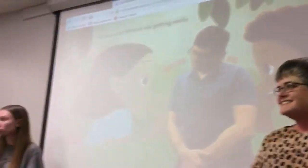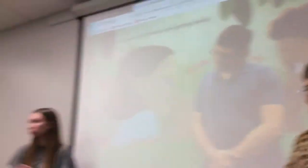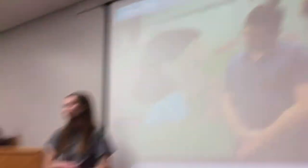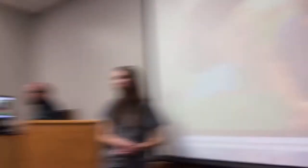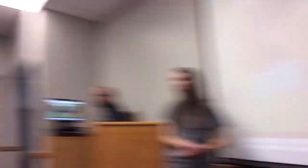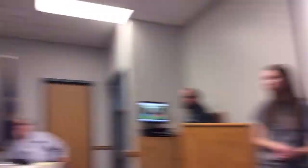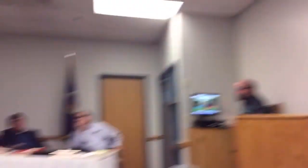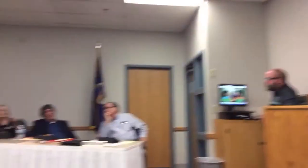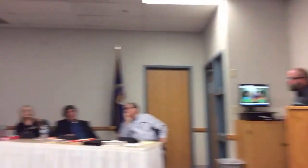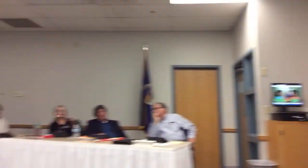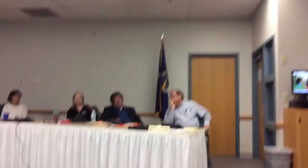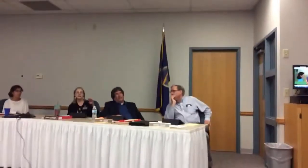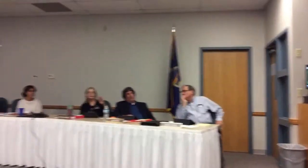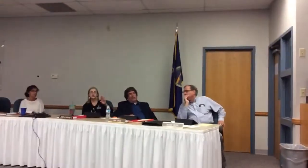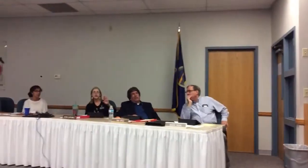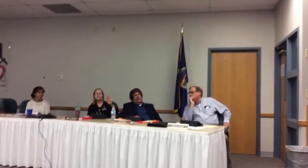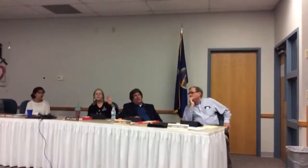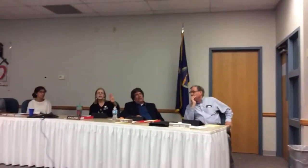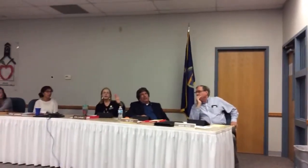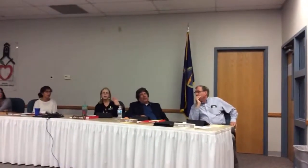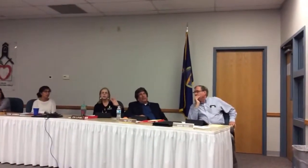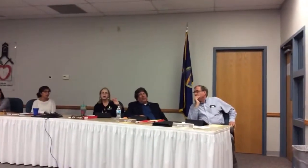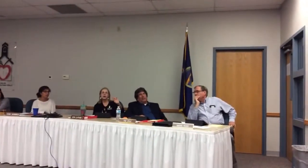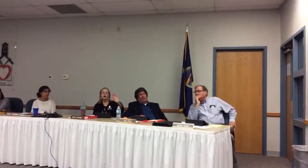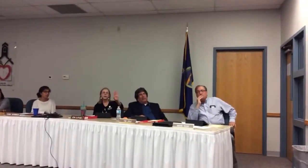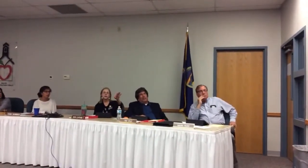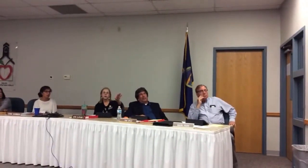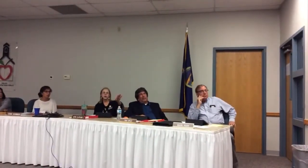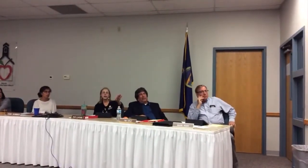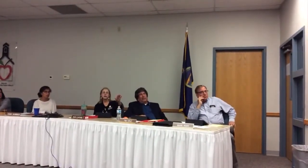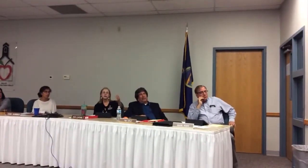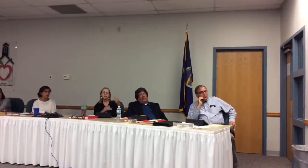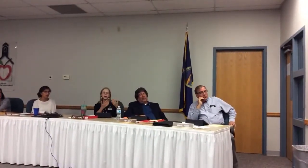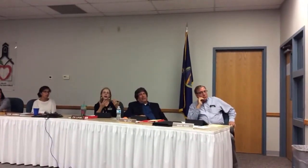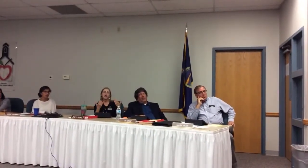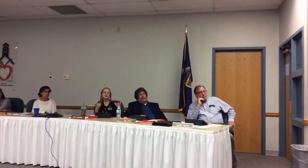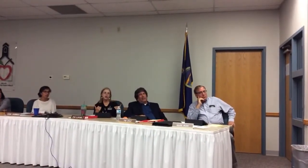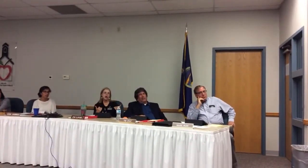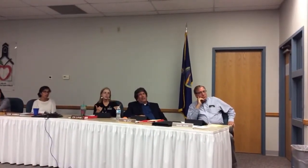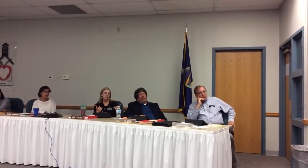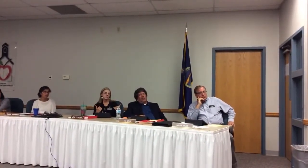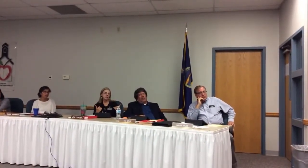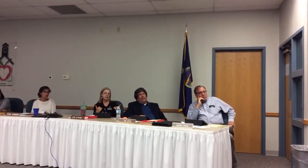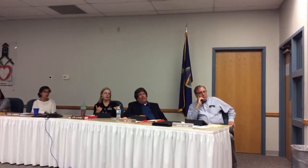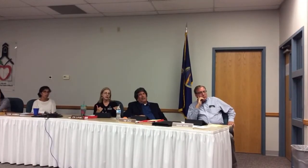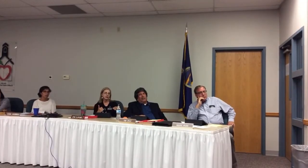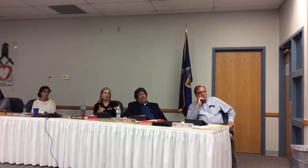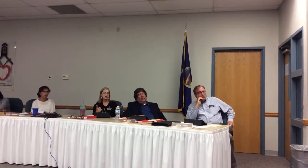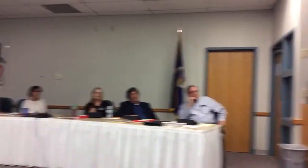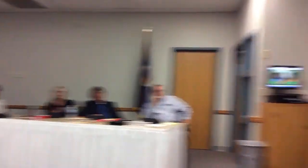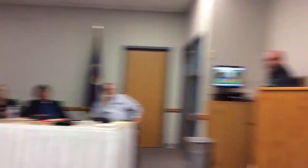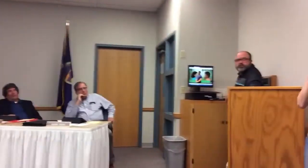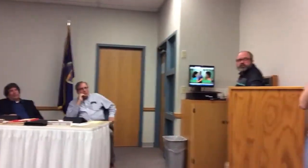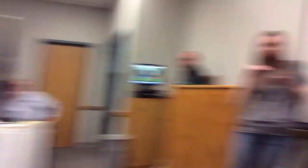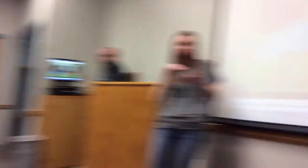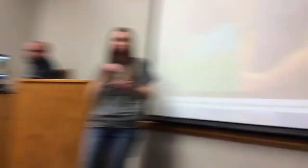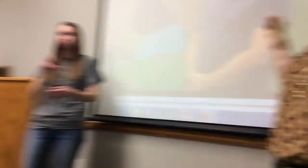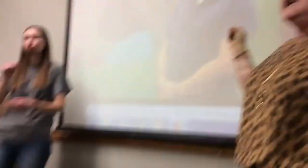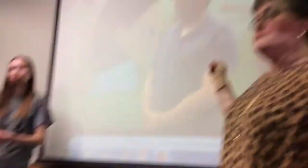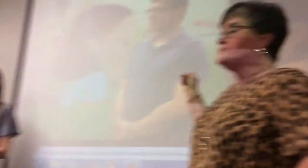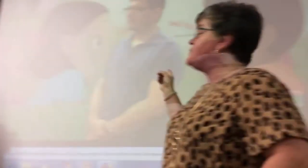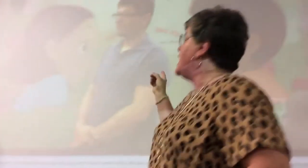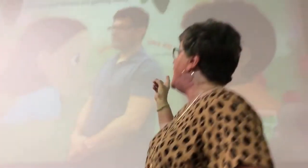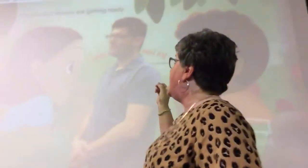Yeah. Do the students just see the book on the screen, or do they have a copy of it? No, it's just on